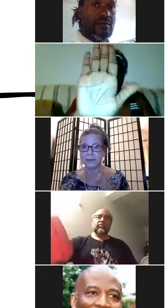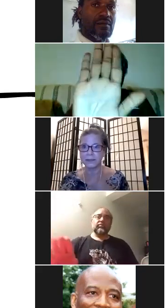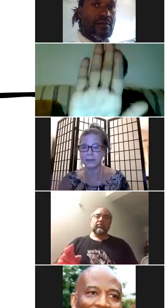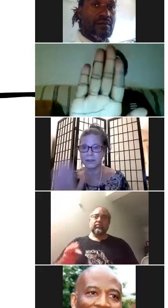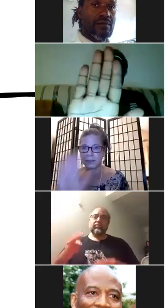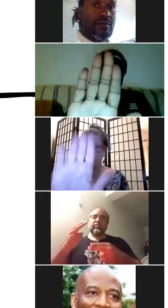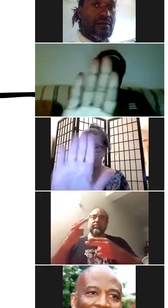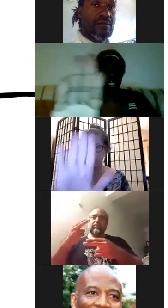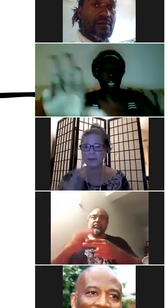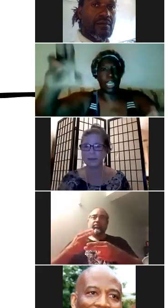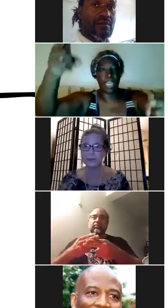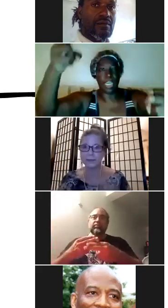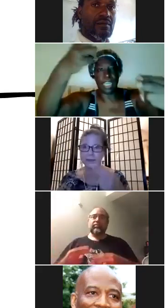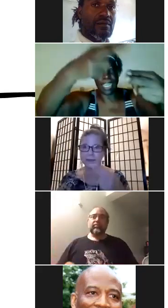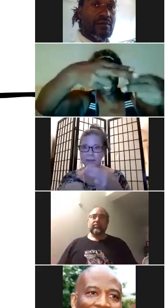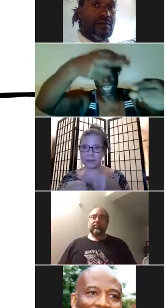Your